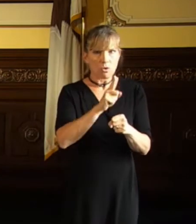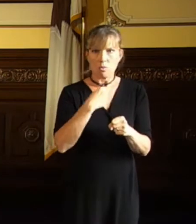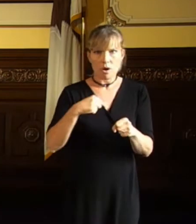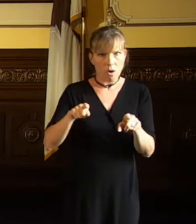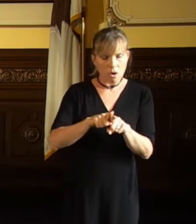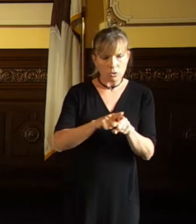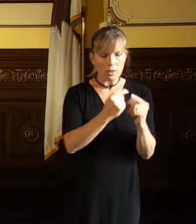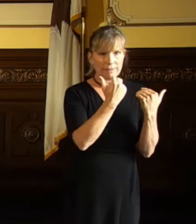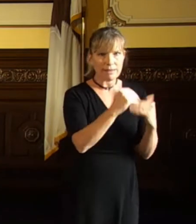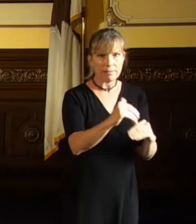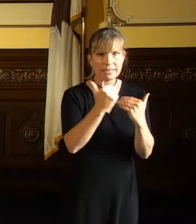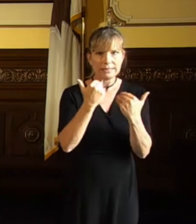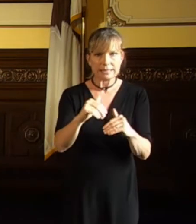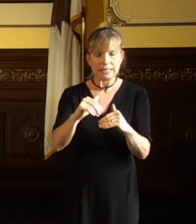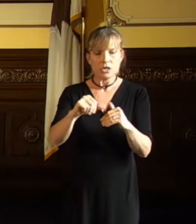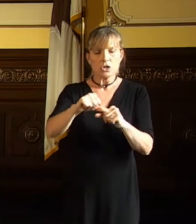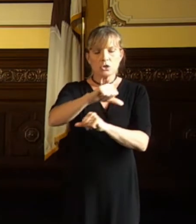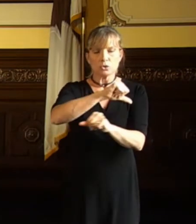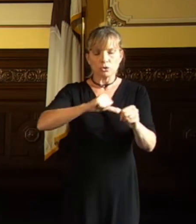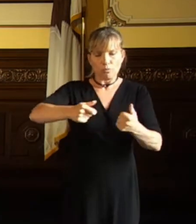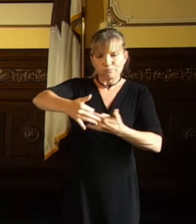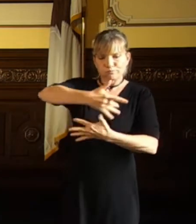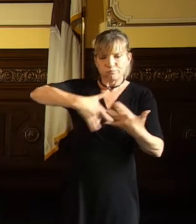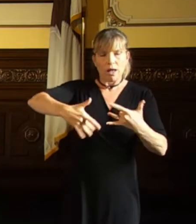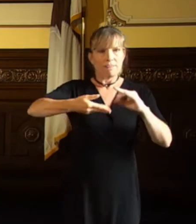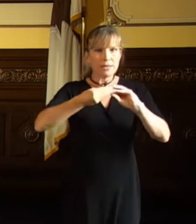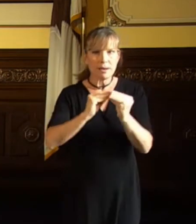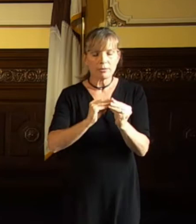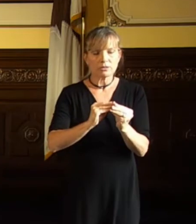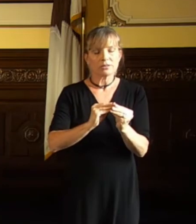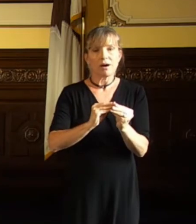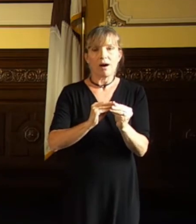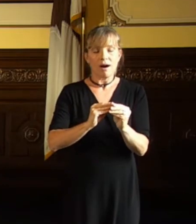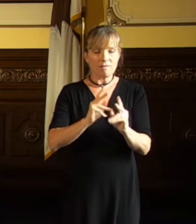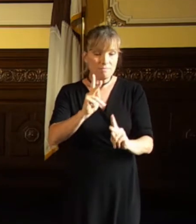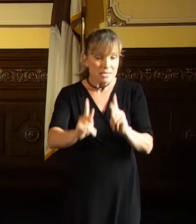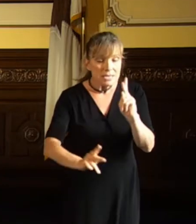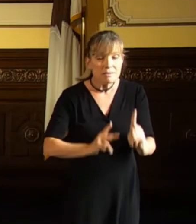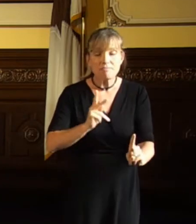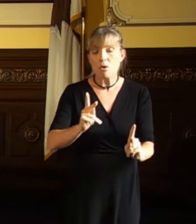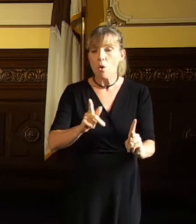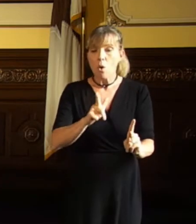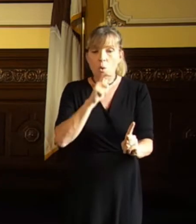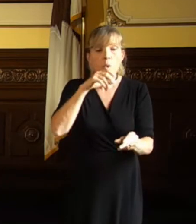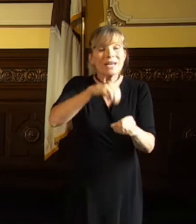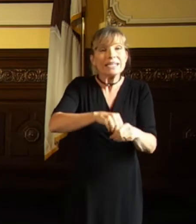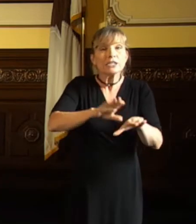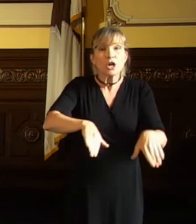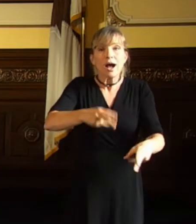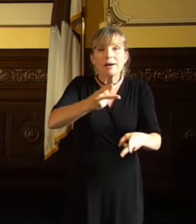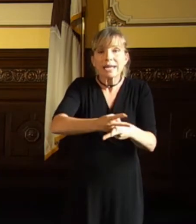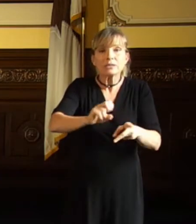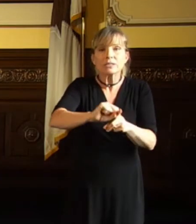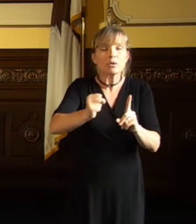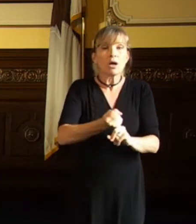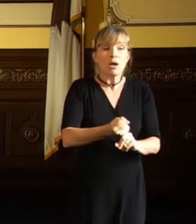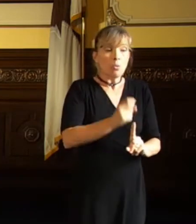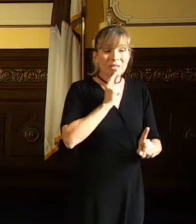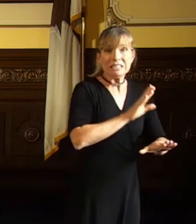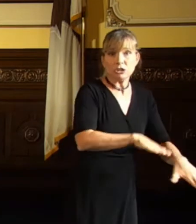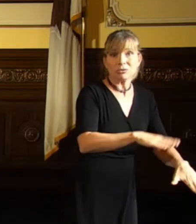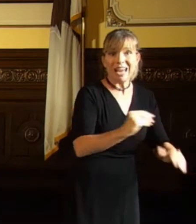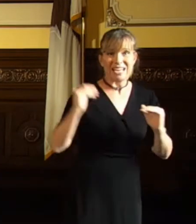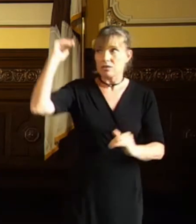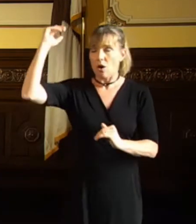we're also limiting the social interaction, the numbers of people that are in a childcare setting, both the children and